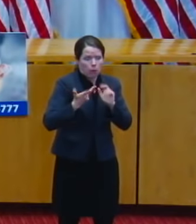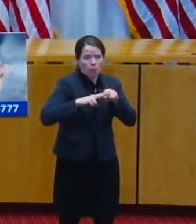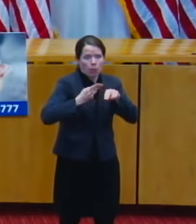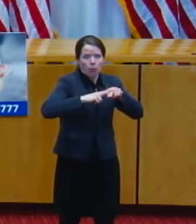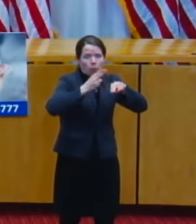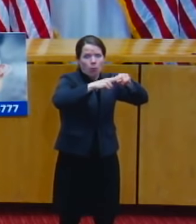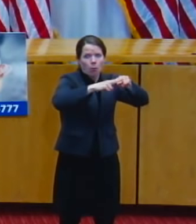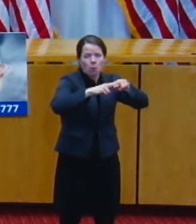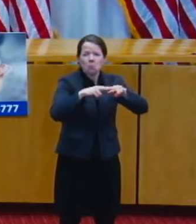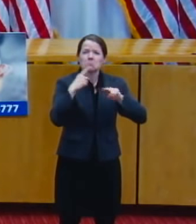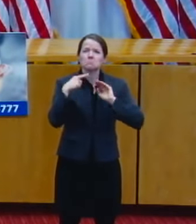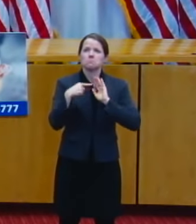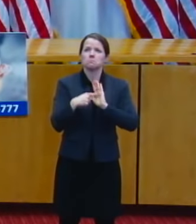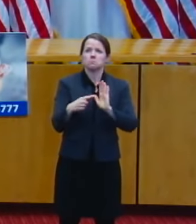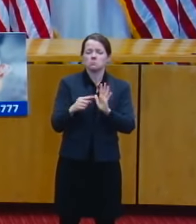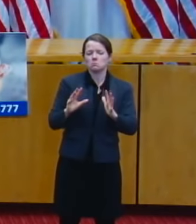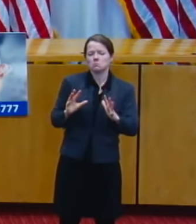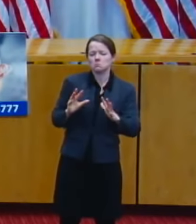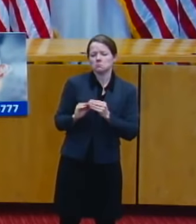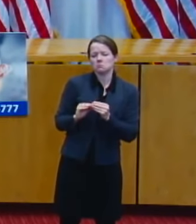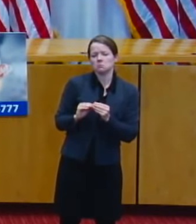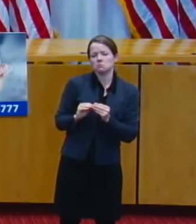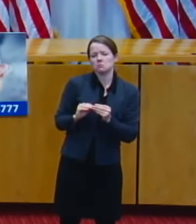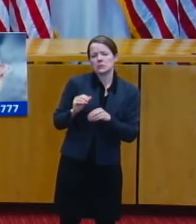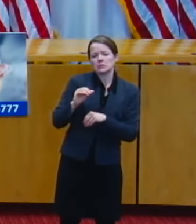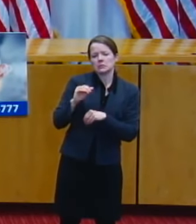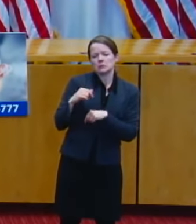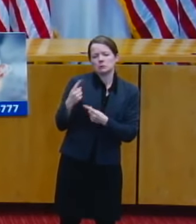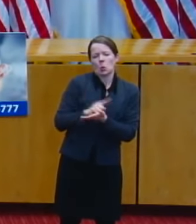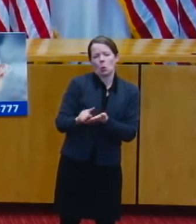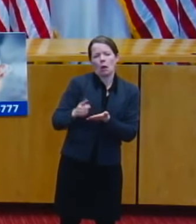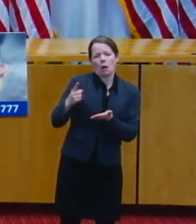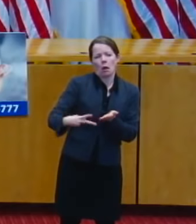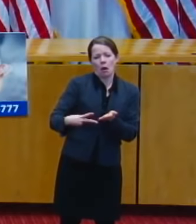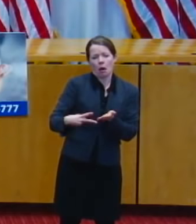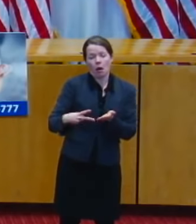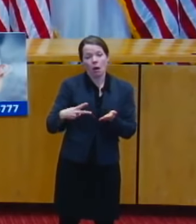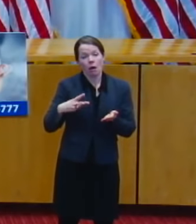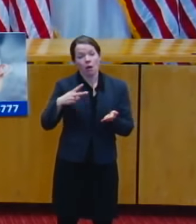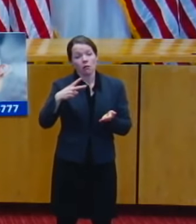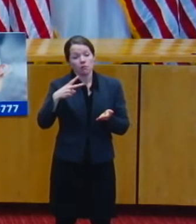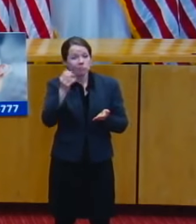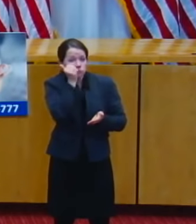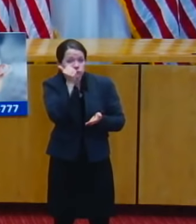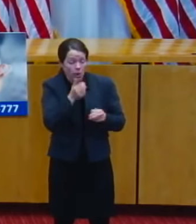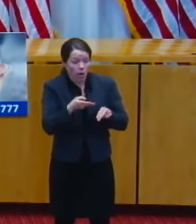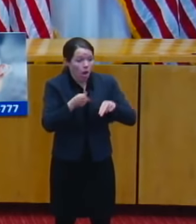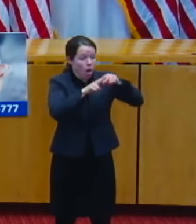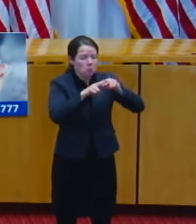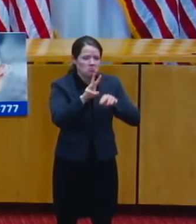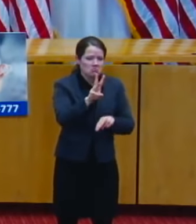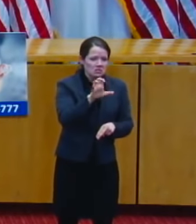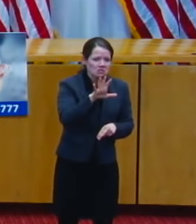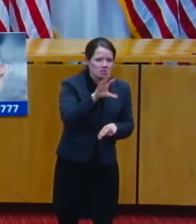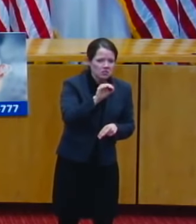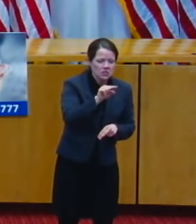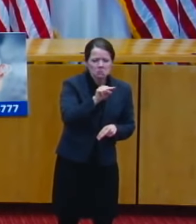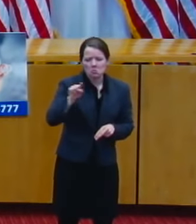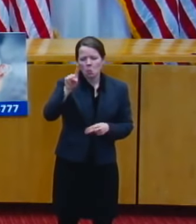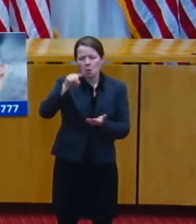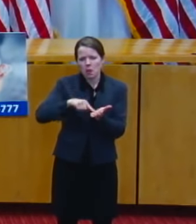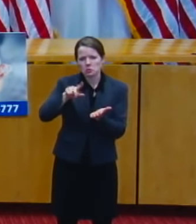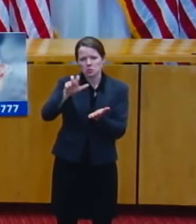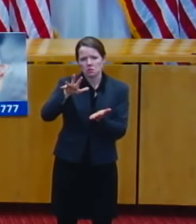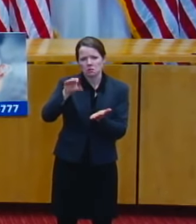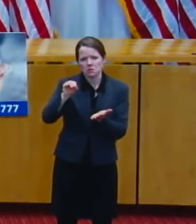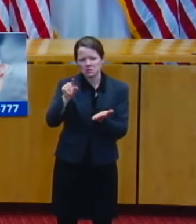between 650 and 1,350 new cases each day. And that just means if it